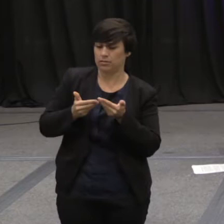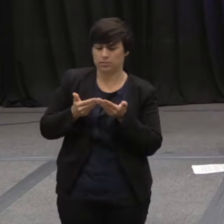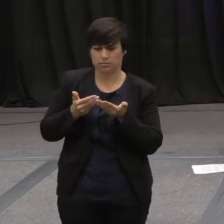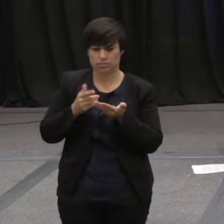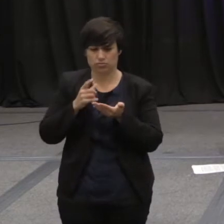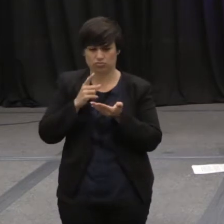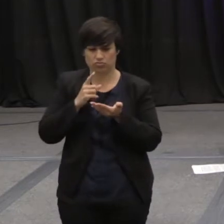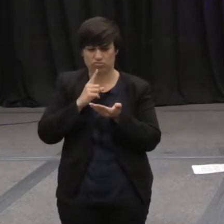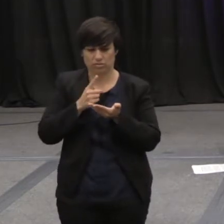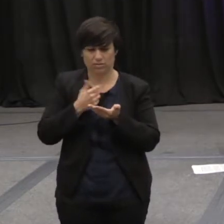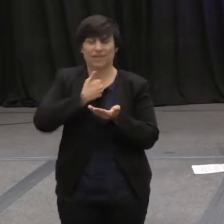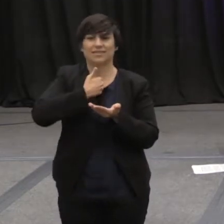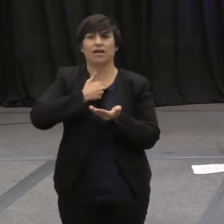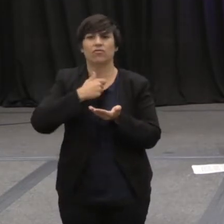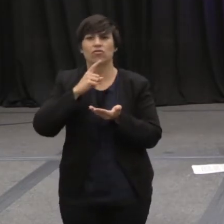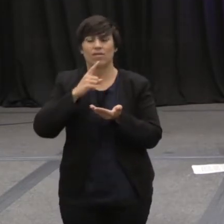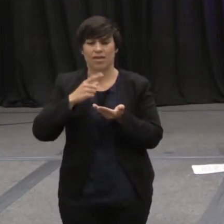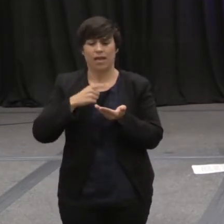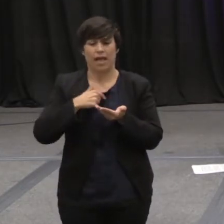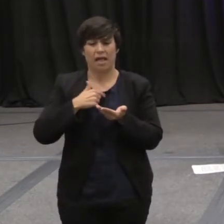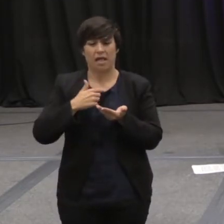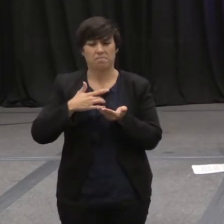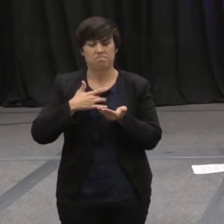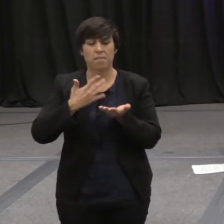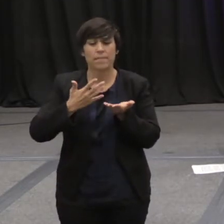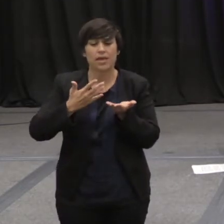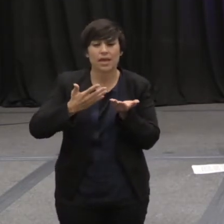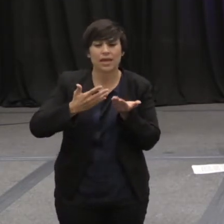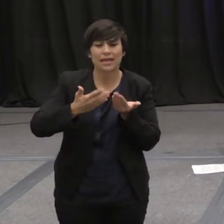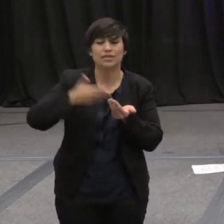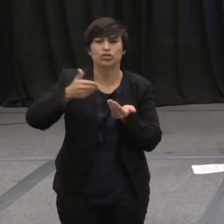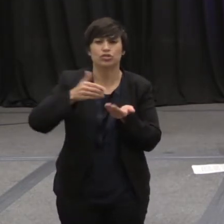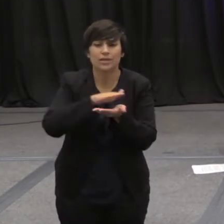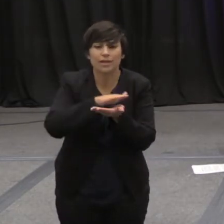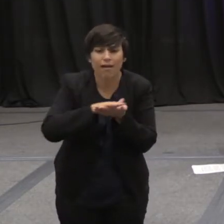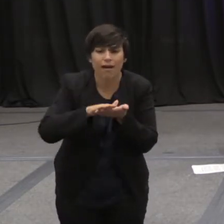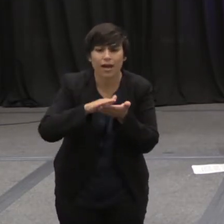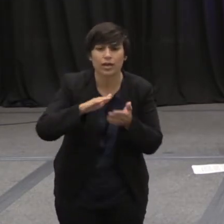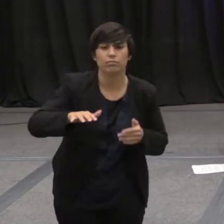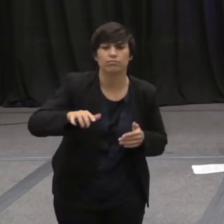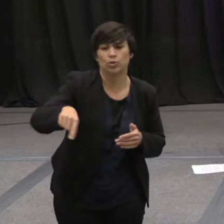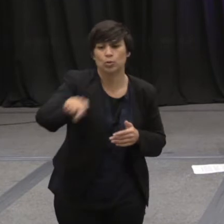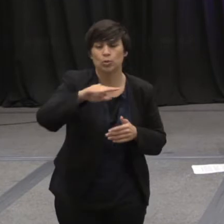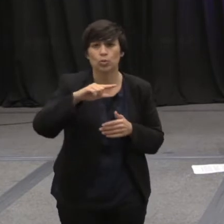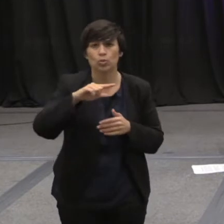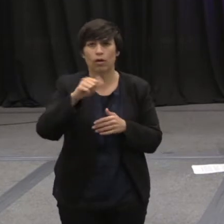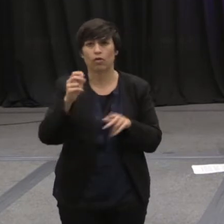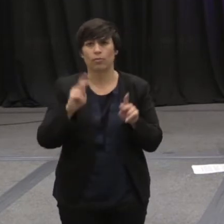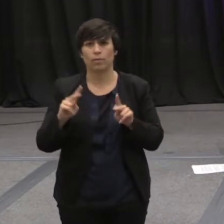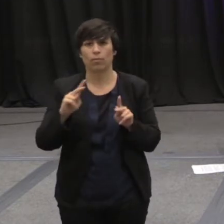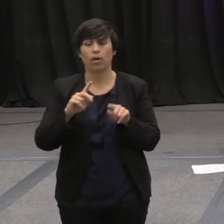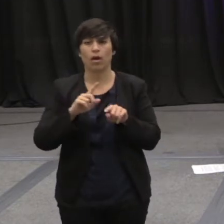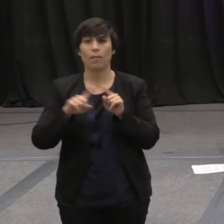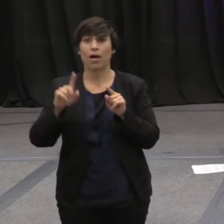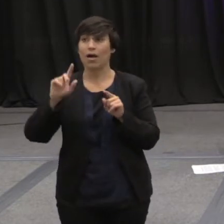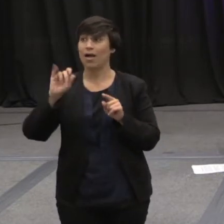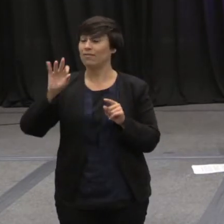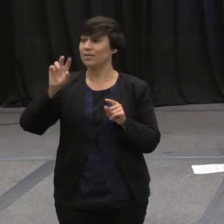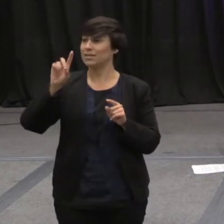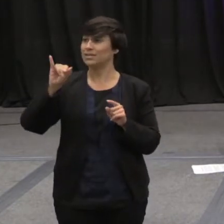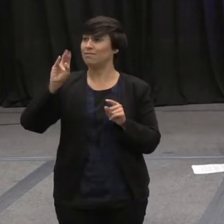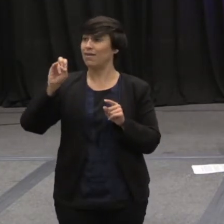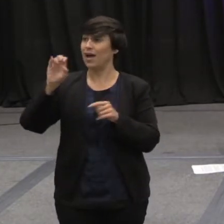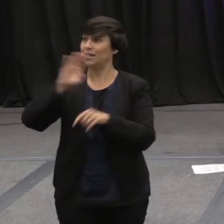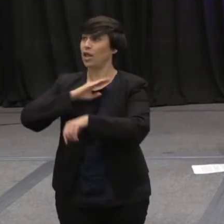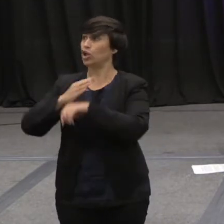myself. We often find it easier to be kinder to you. But the amazing thing, if we're all manifestations of divine energy, me